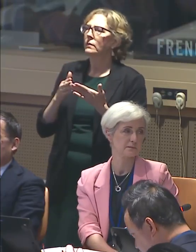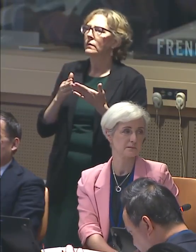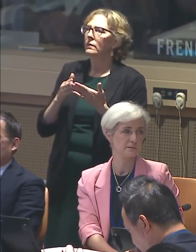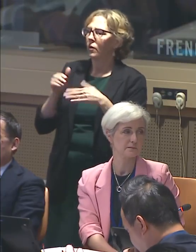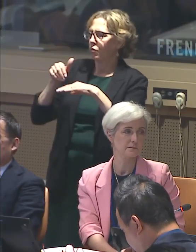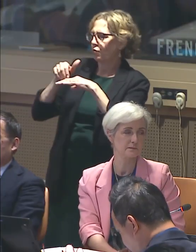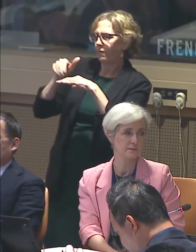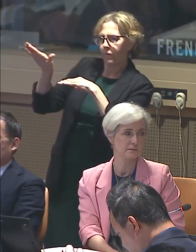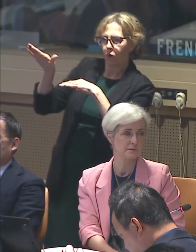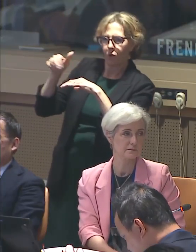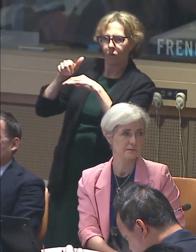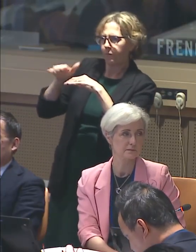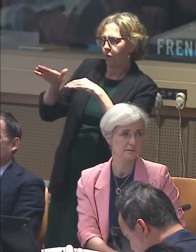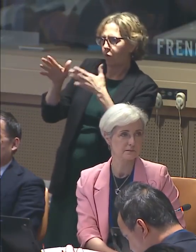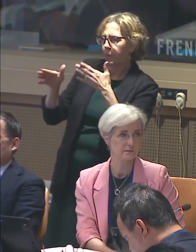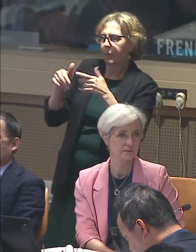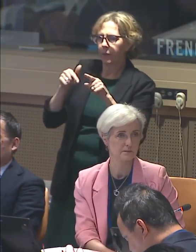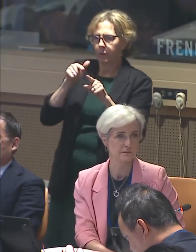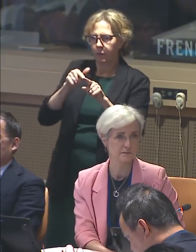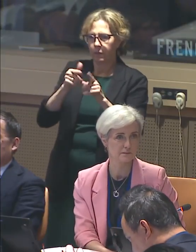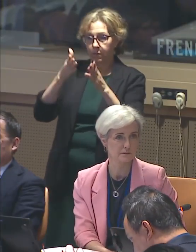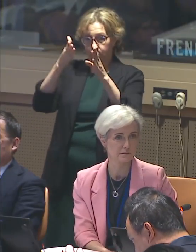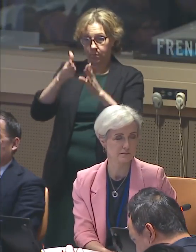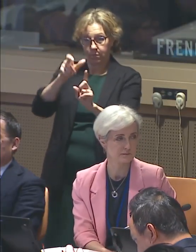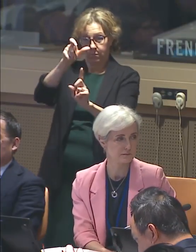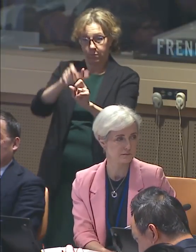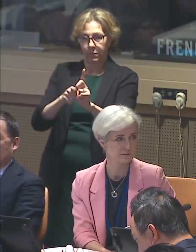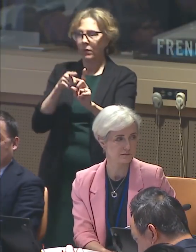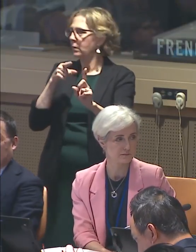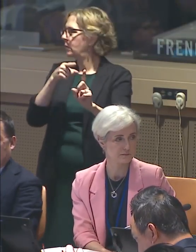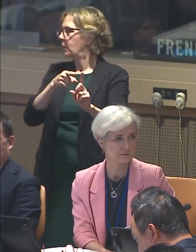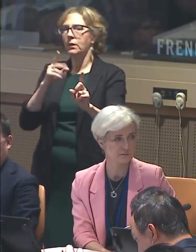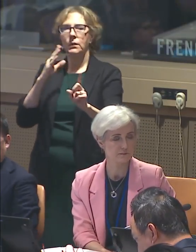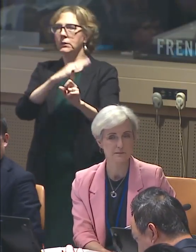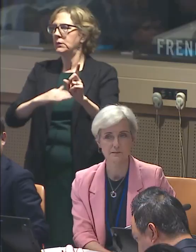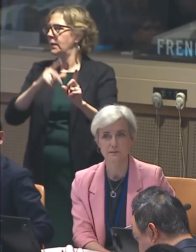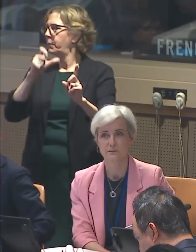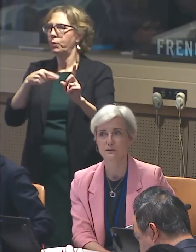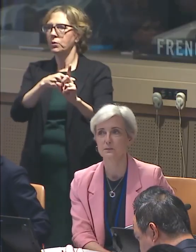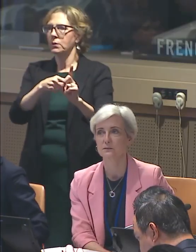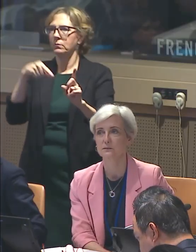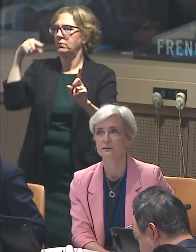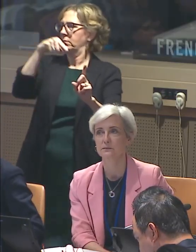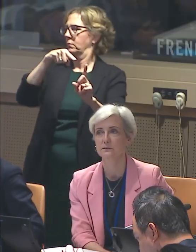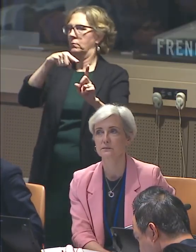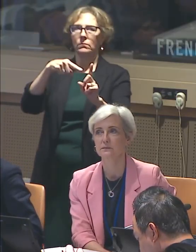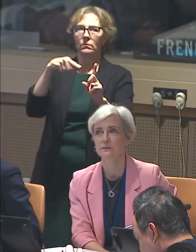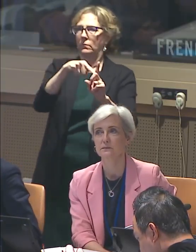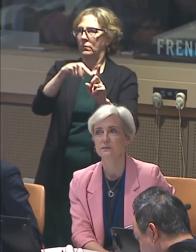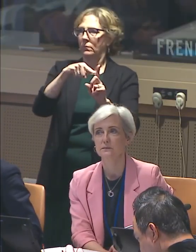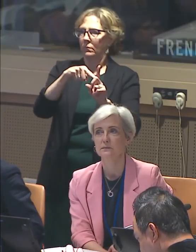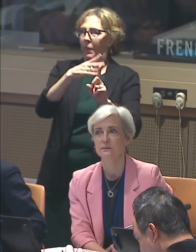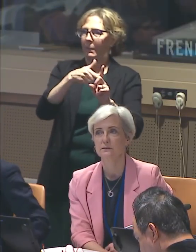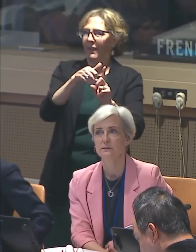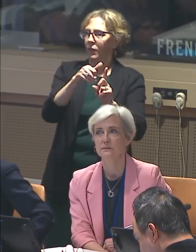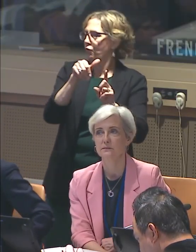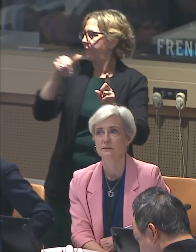administrative identification links to better access to services. And very often we use the word case